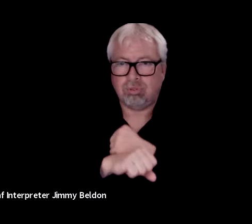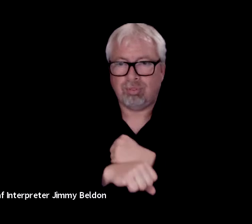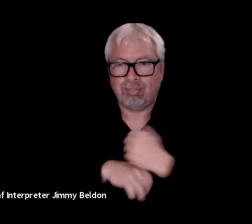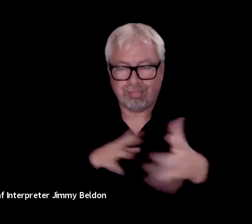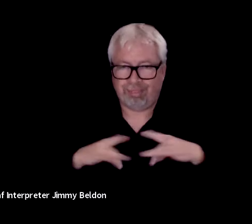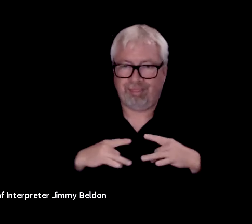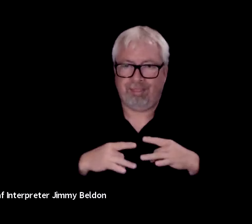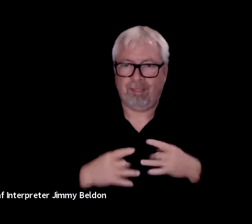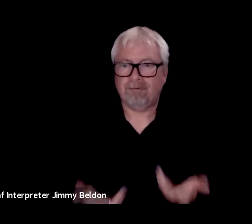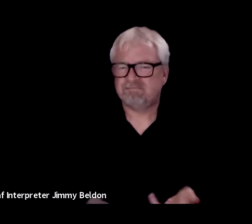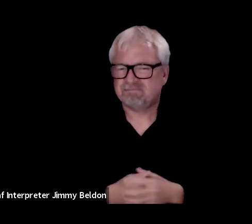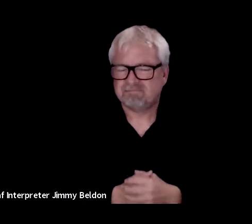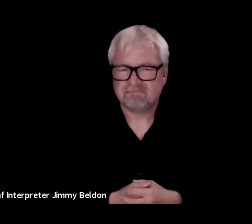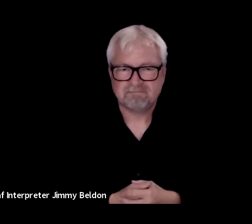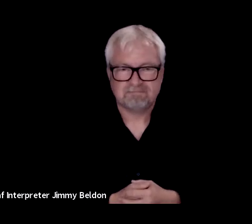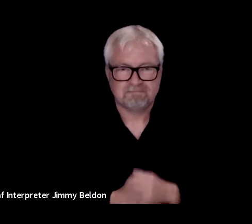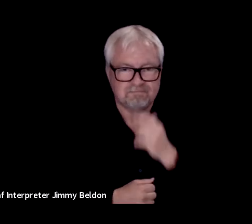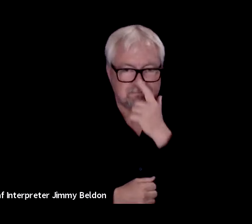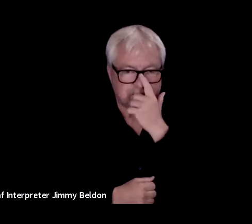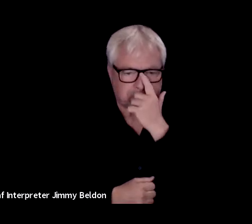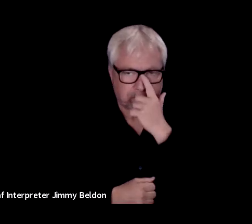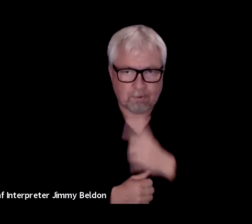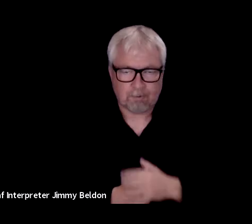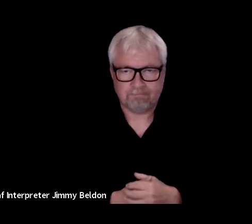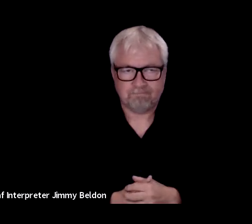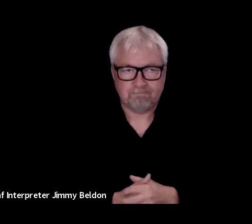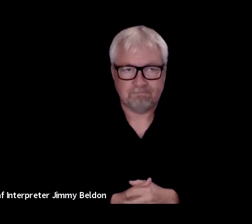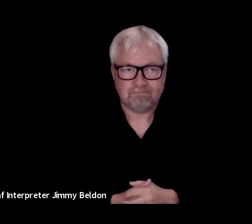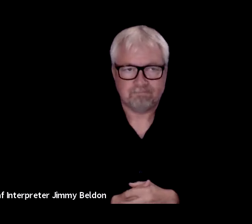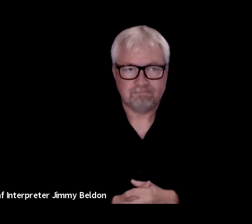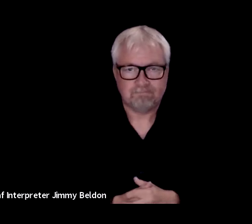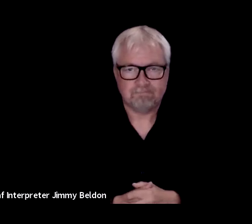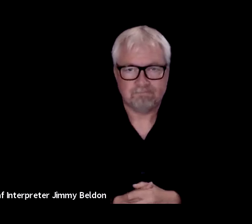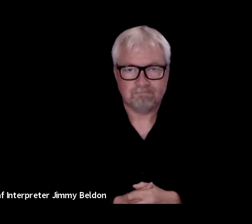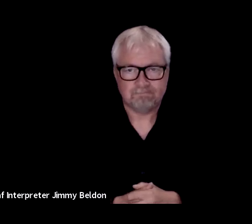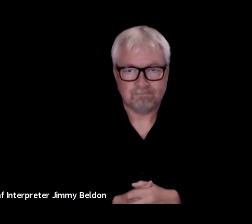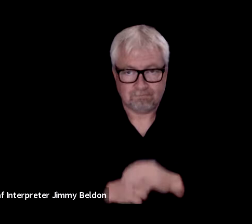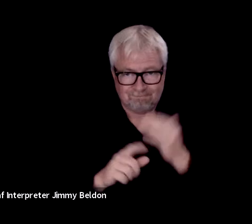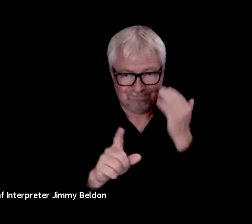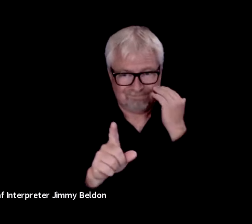lend to the insights and the response to the breakthroughs.